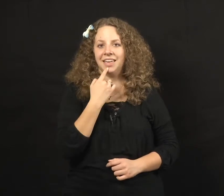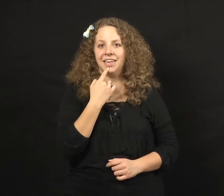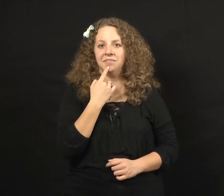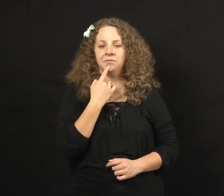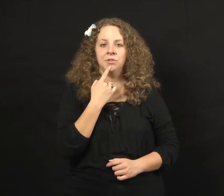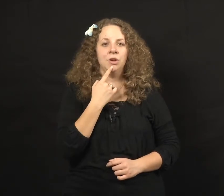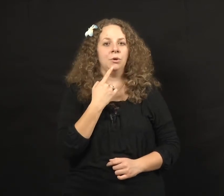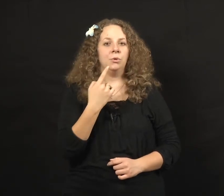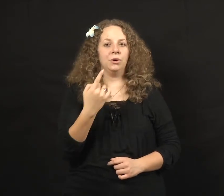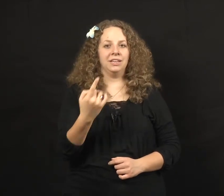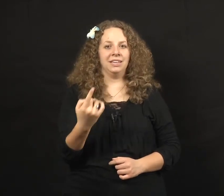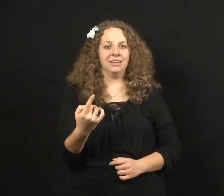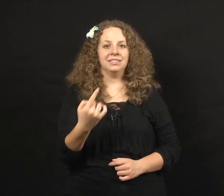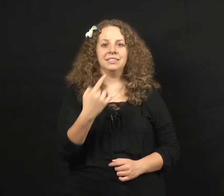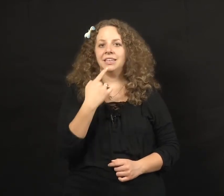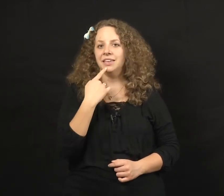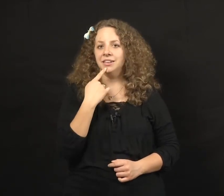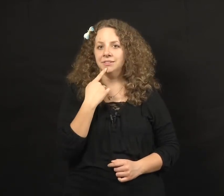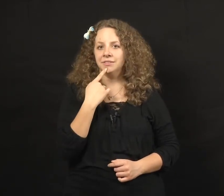Say, or he said.